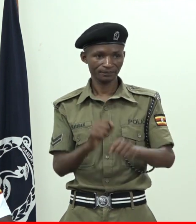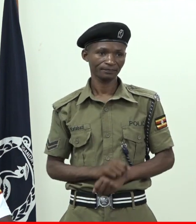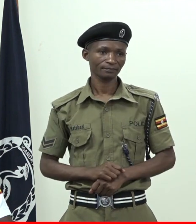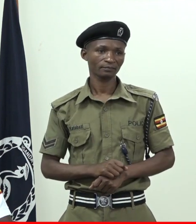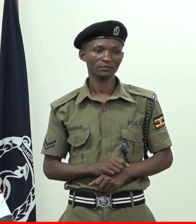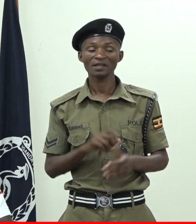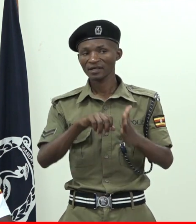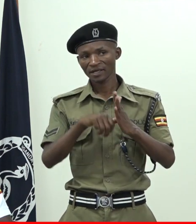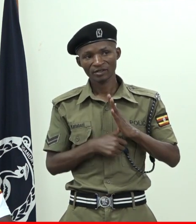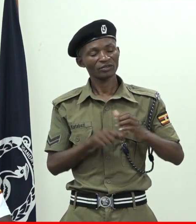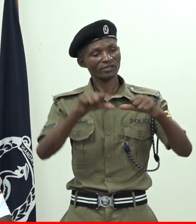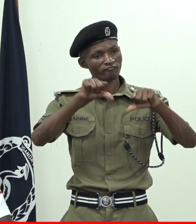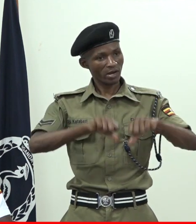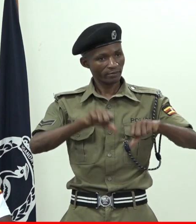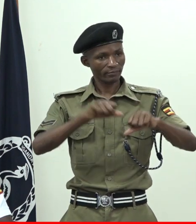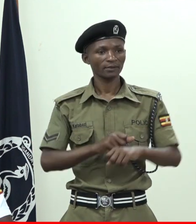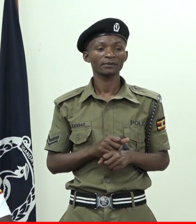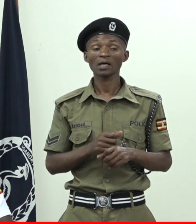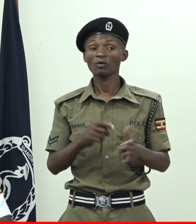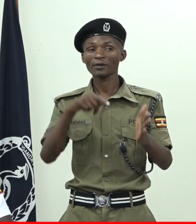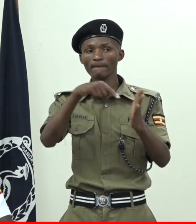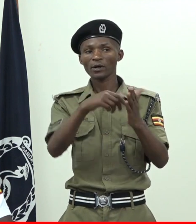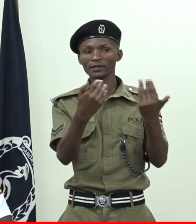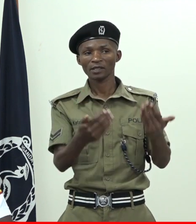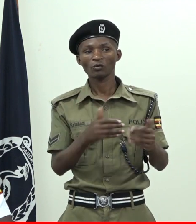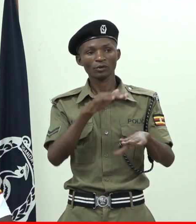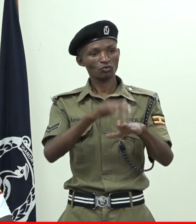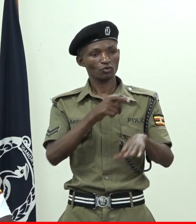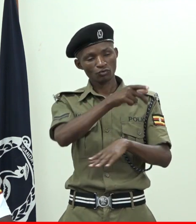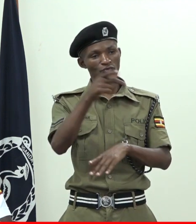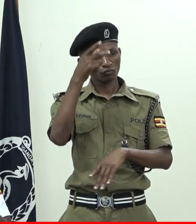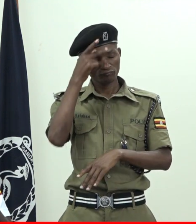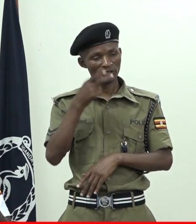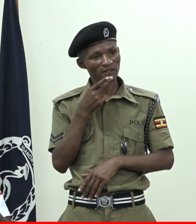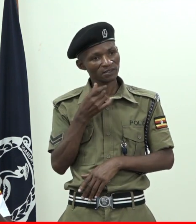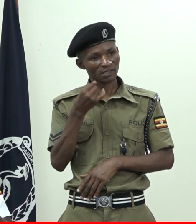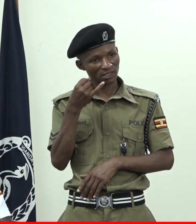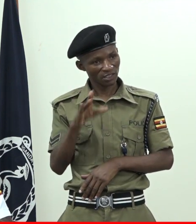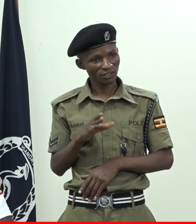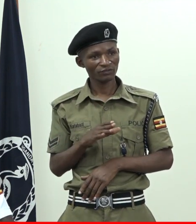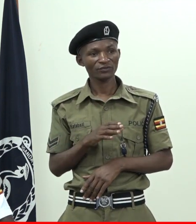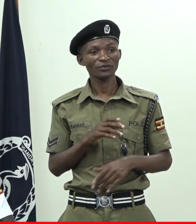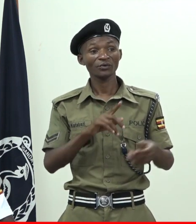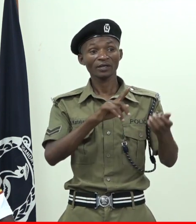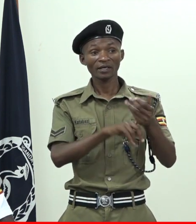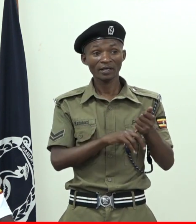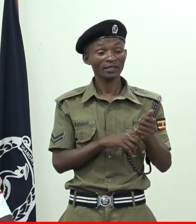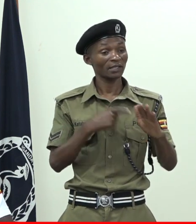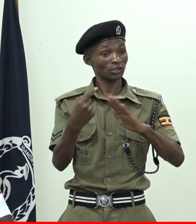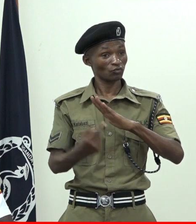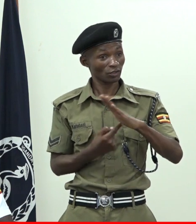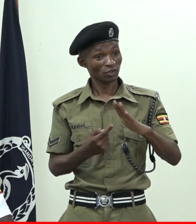very unfortunate. And at this point, we call upon you parents, if you find yourself in this